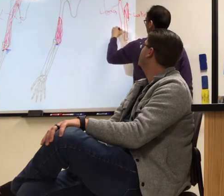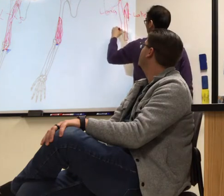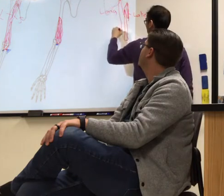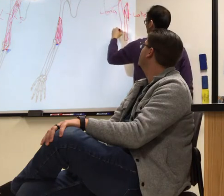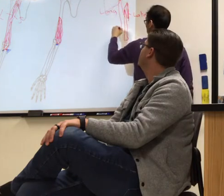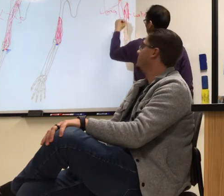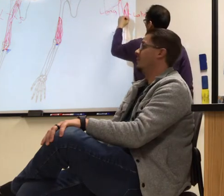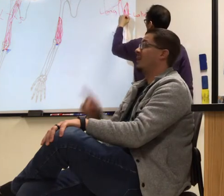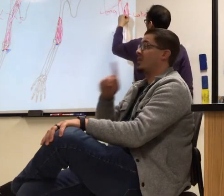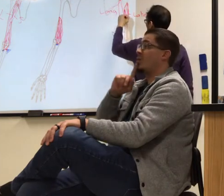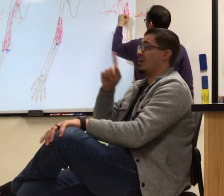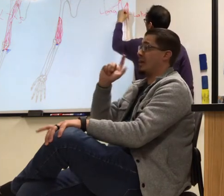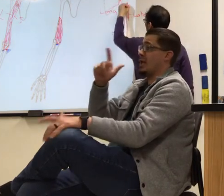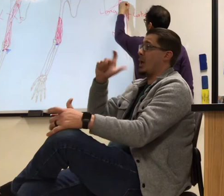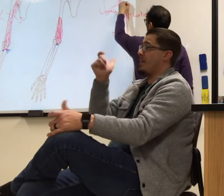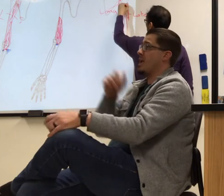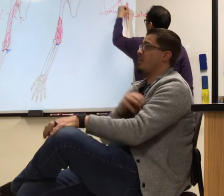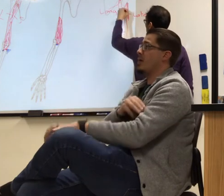big muscle.